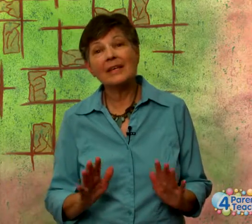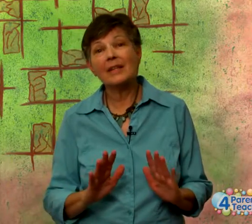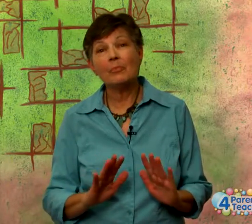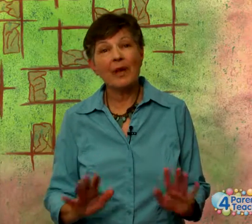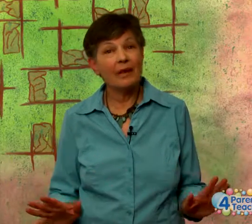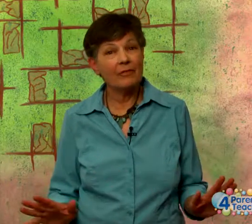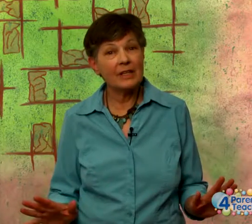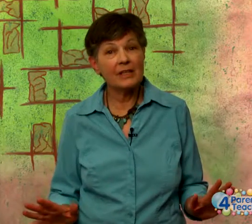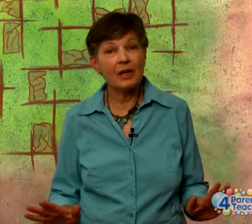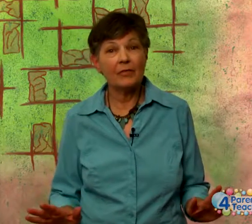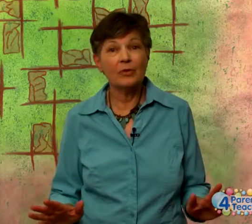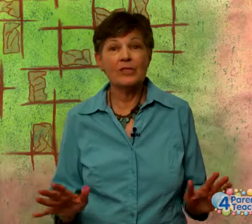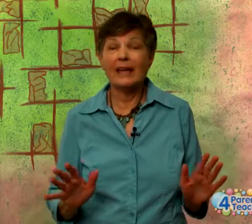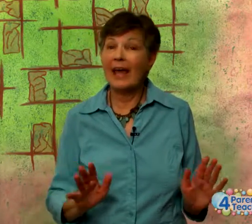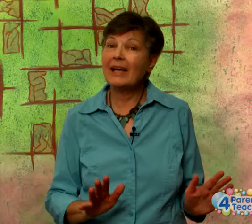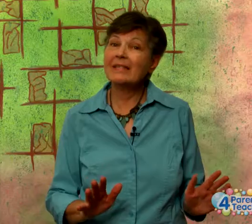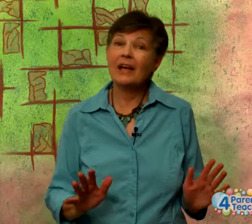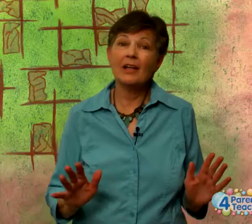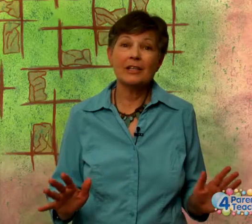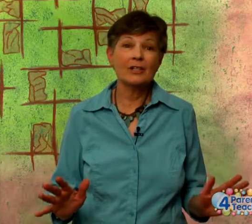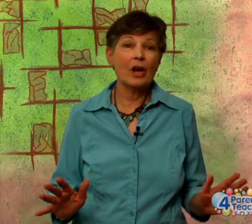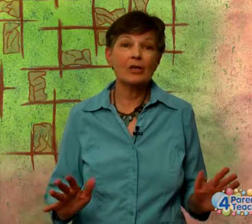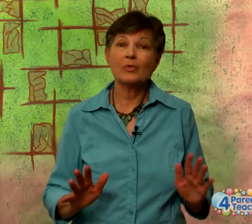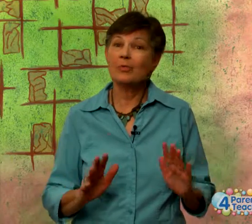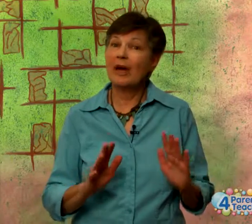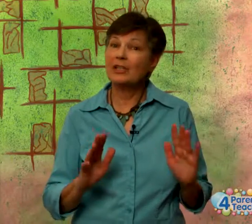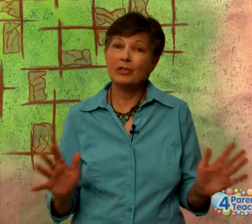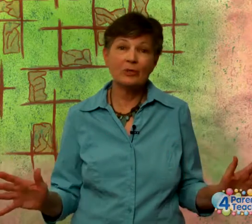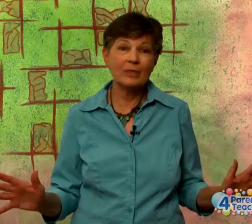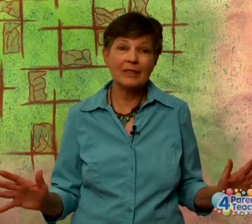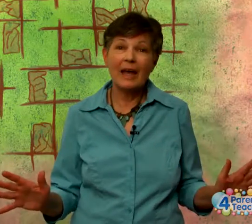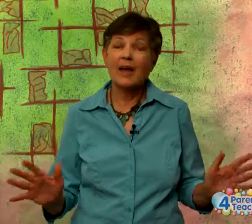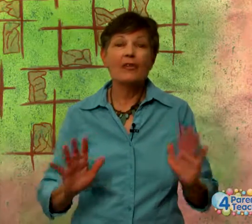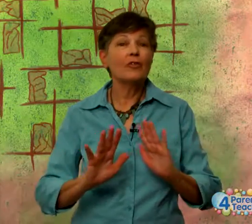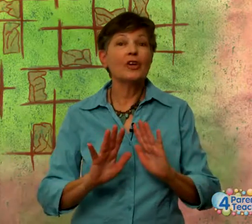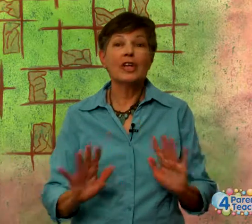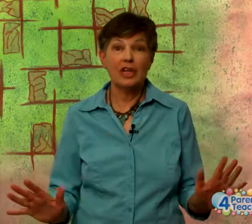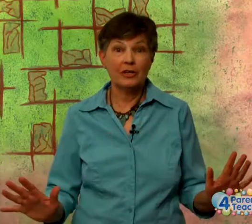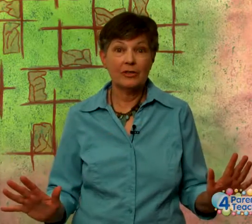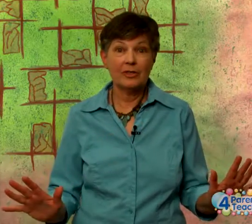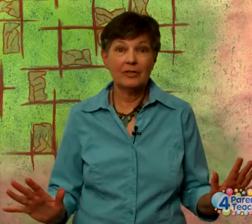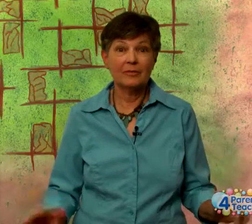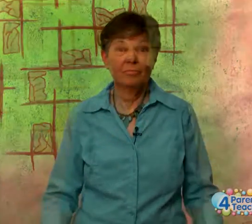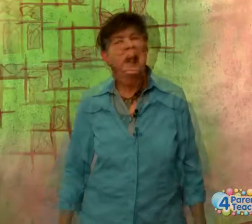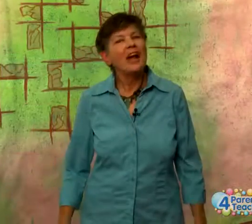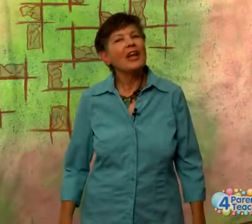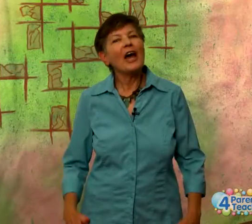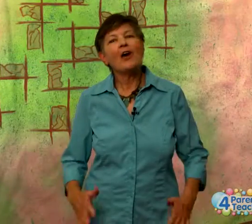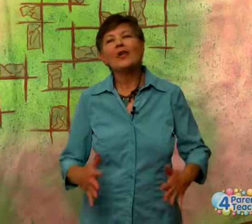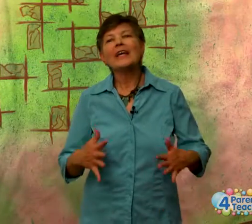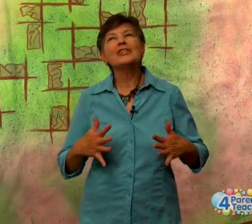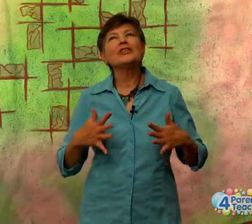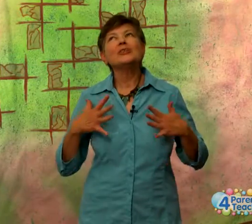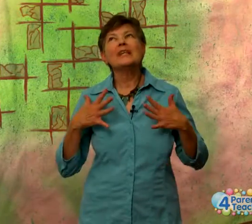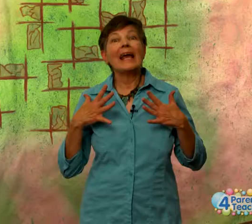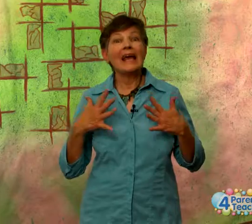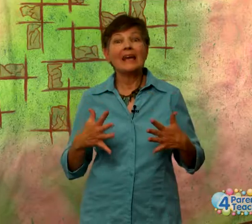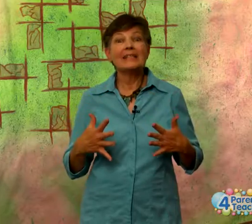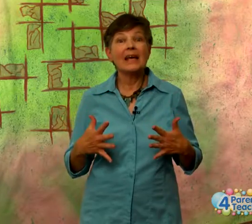seen the benefits of using ASL in songs with my children for years. Not only is using